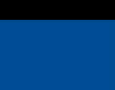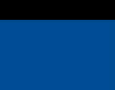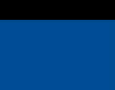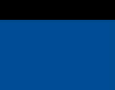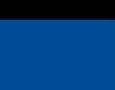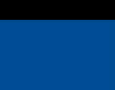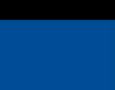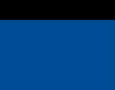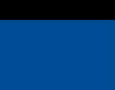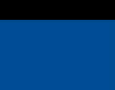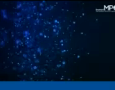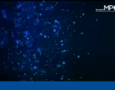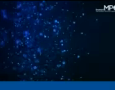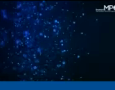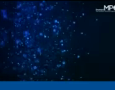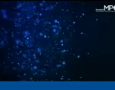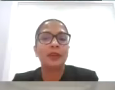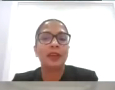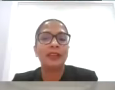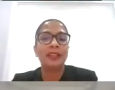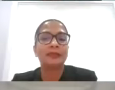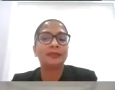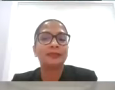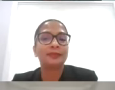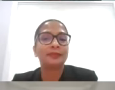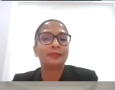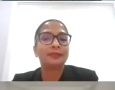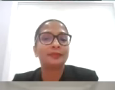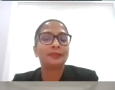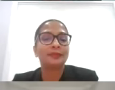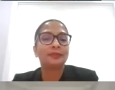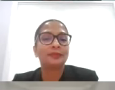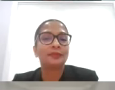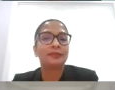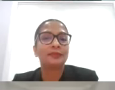we will be happy to take those questions if you have any.